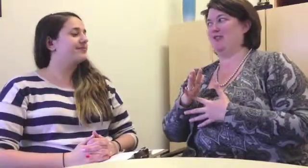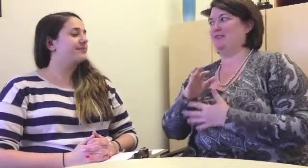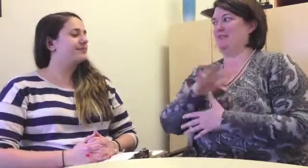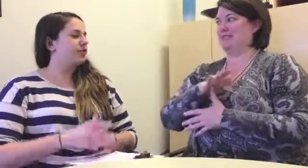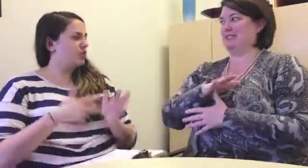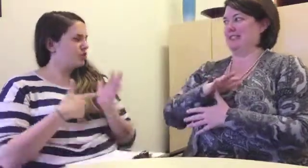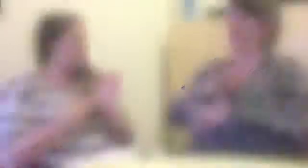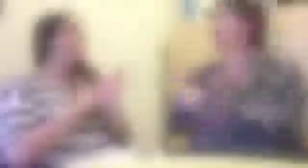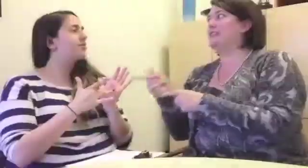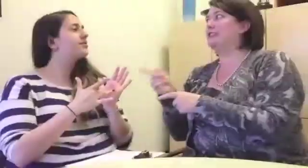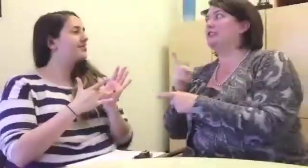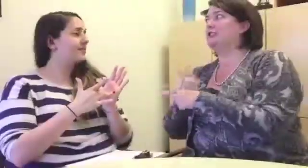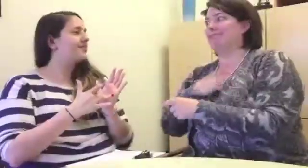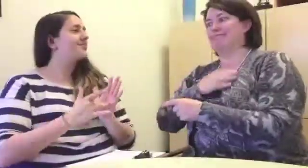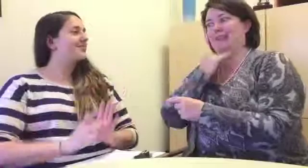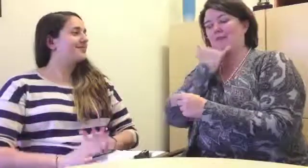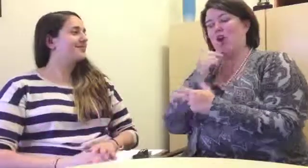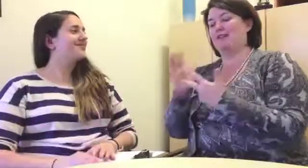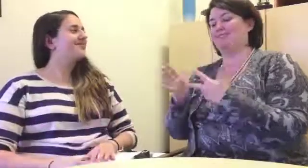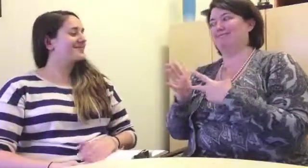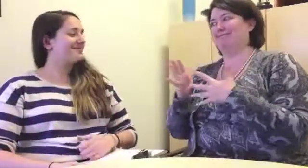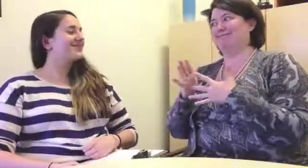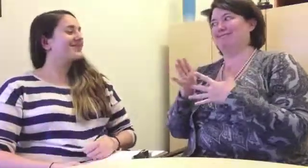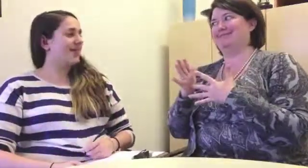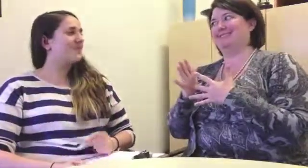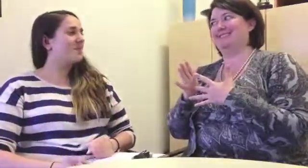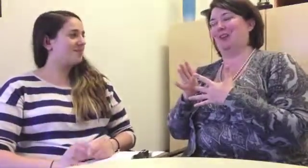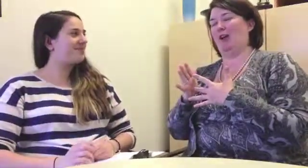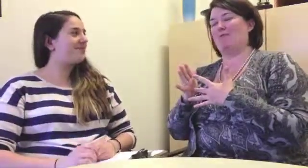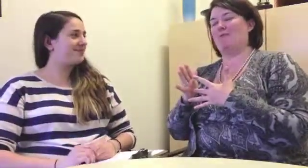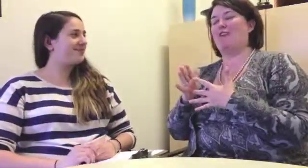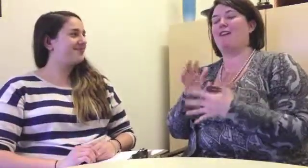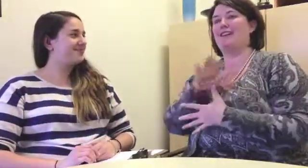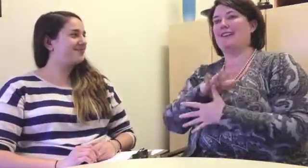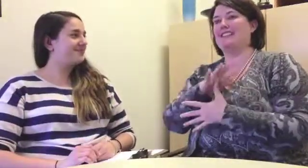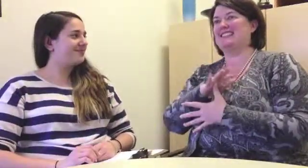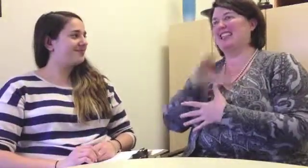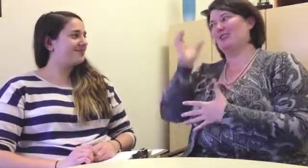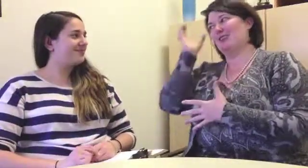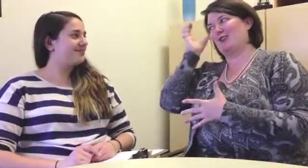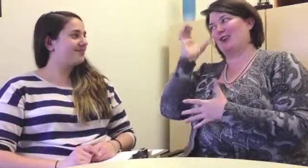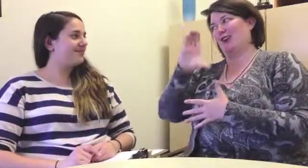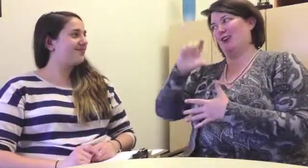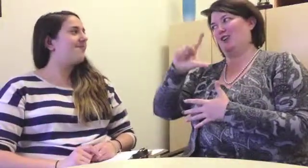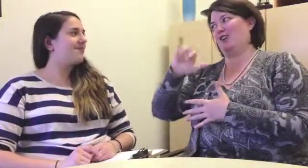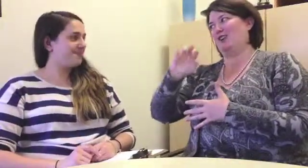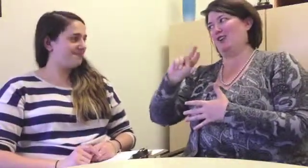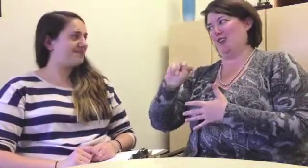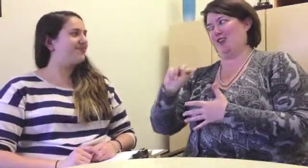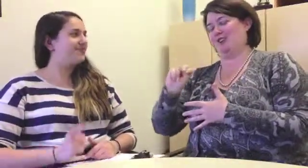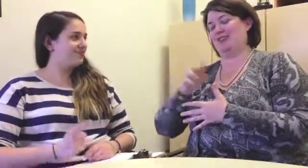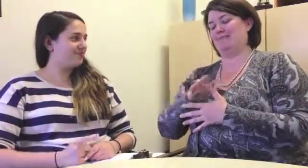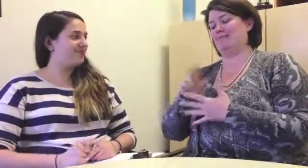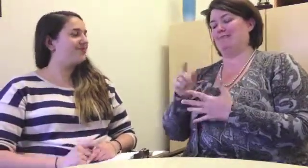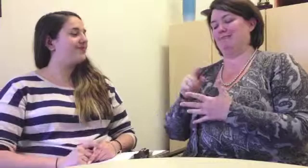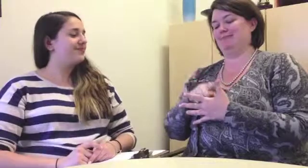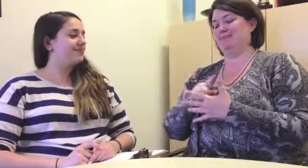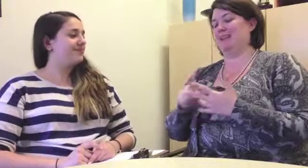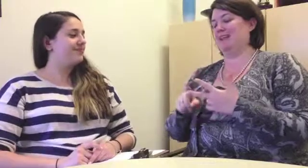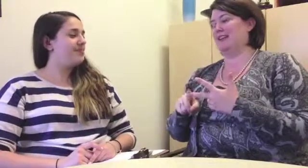is a senior, one is a junior. I think sophomore. Oops, thank you. Sophomore. The senior was